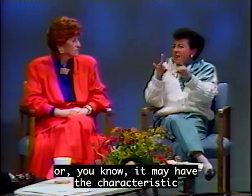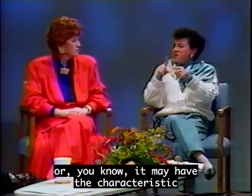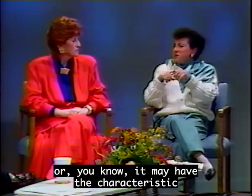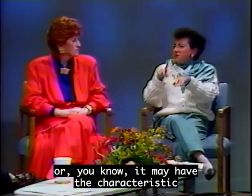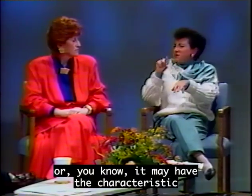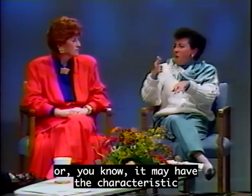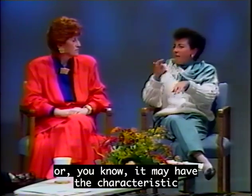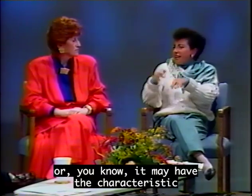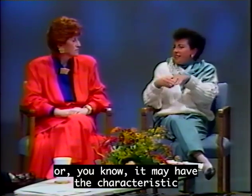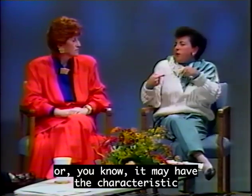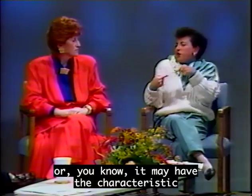or, you know, it may have the